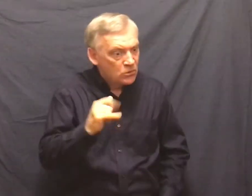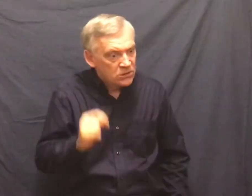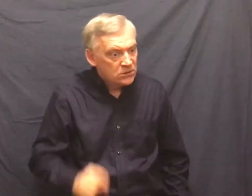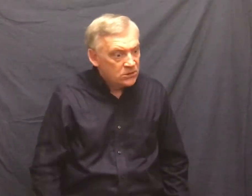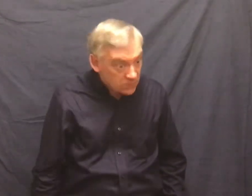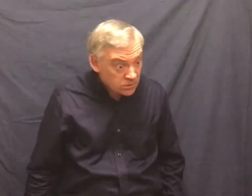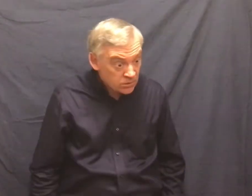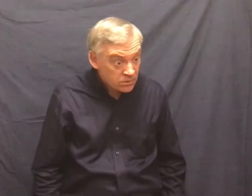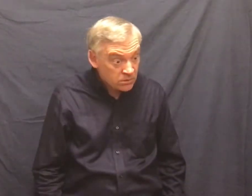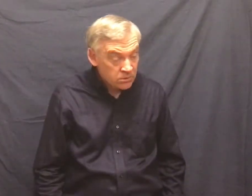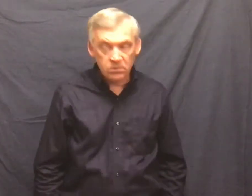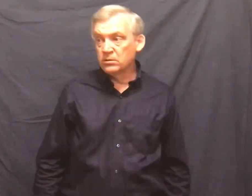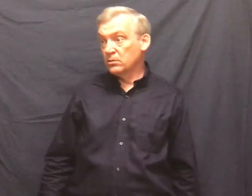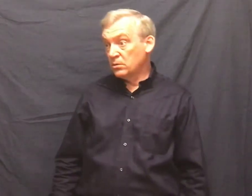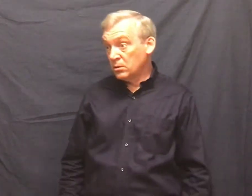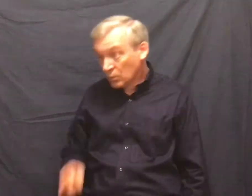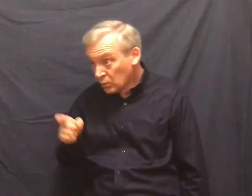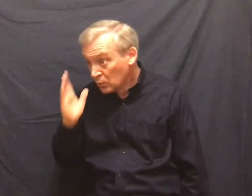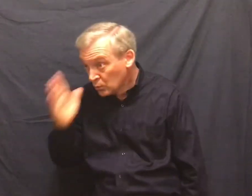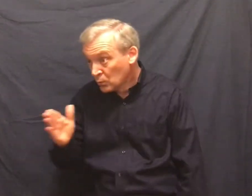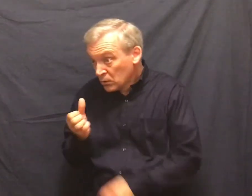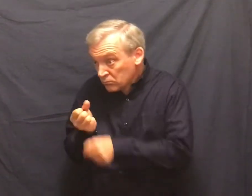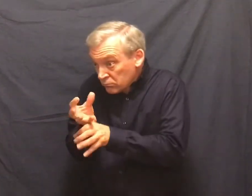Well, ain't you gonna say it?